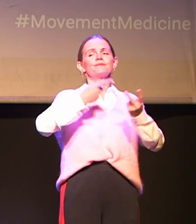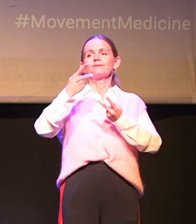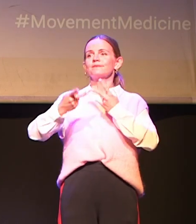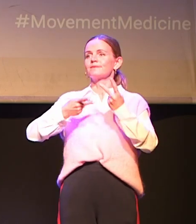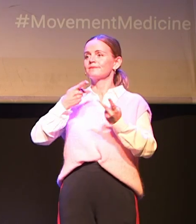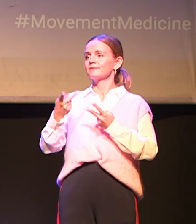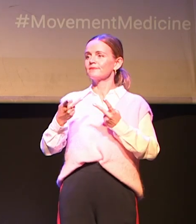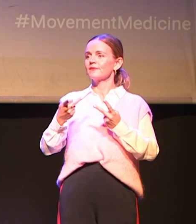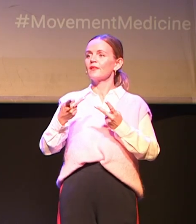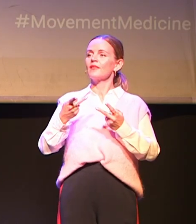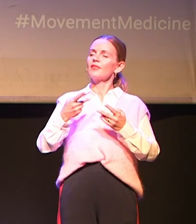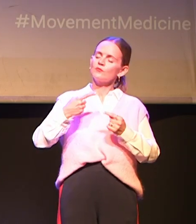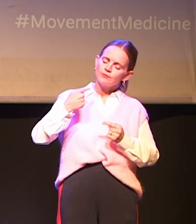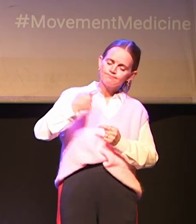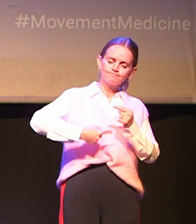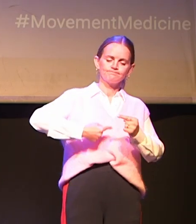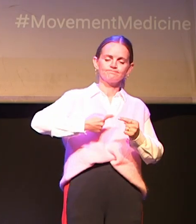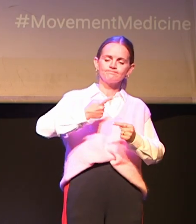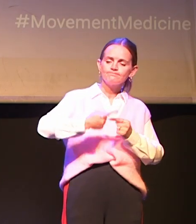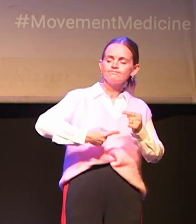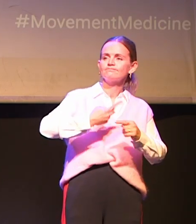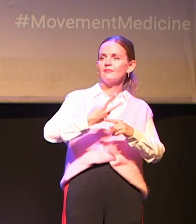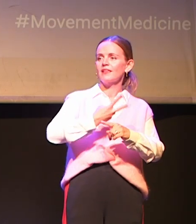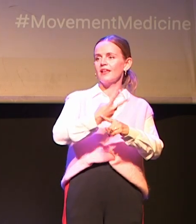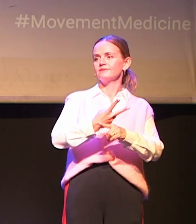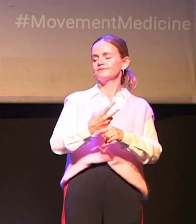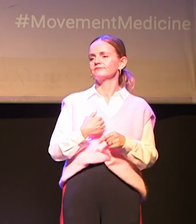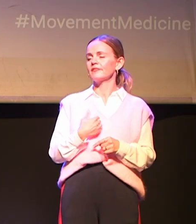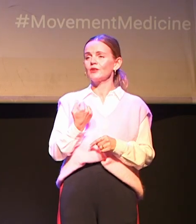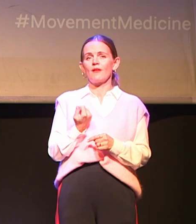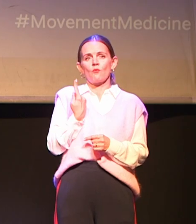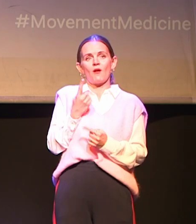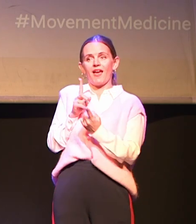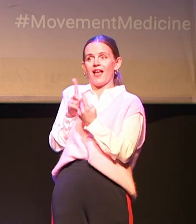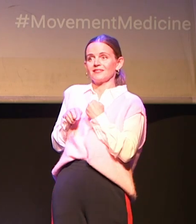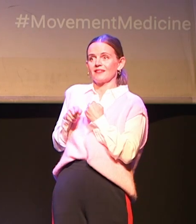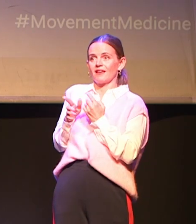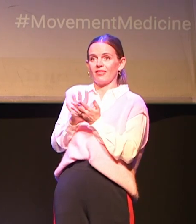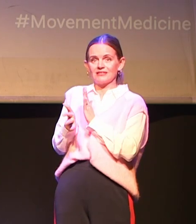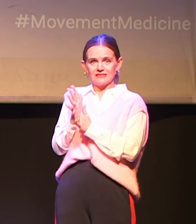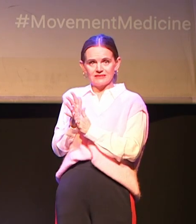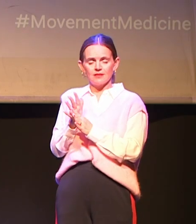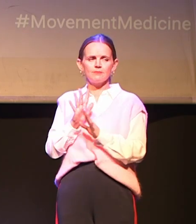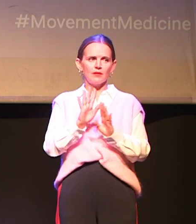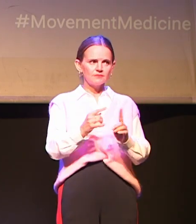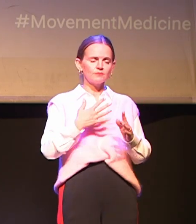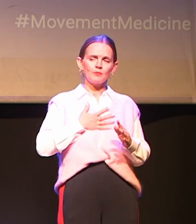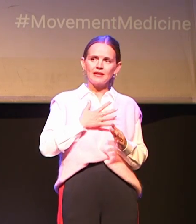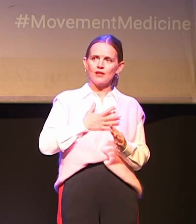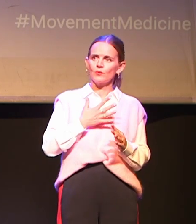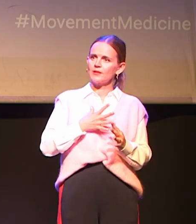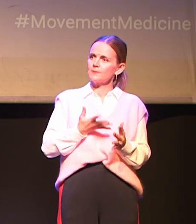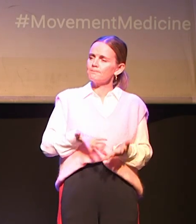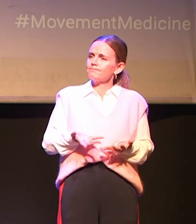comes to us and we do it again. So yeah, I don't have one answer other than, to me, it's that we have to take